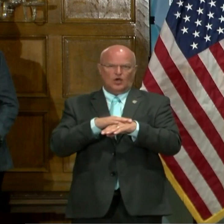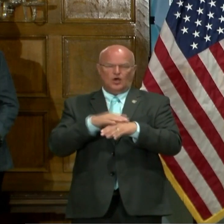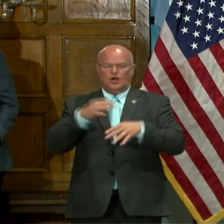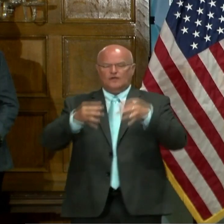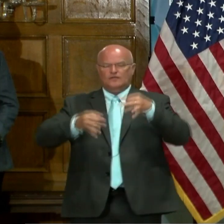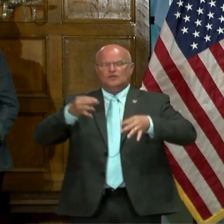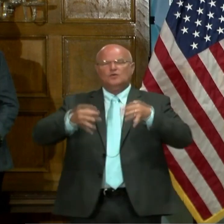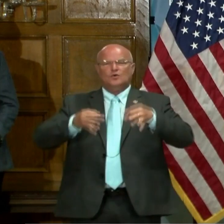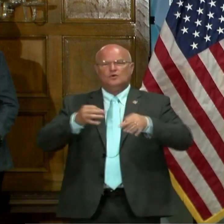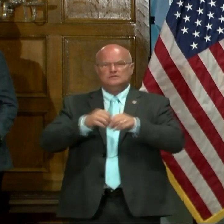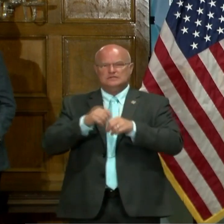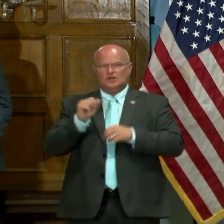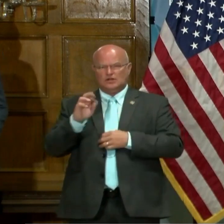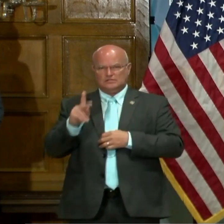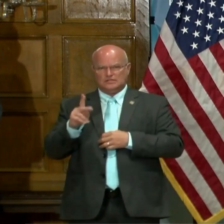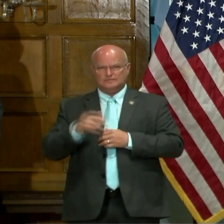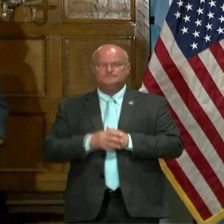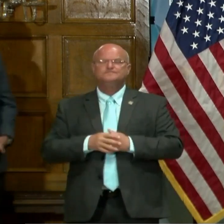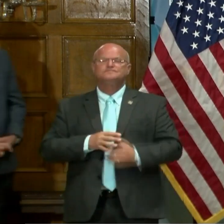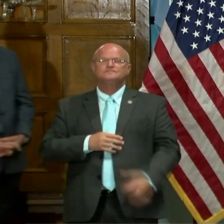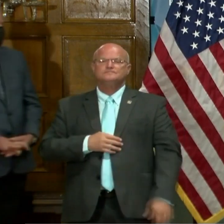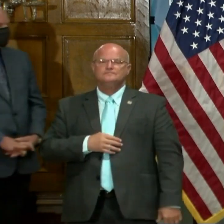court's proceedings in Arkansas.